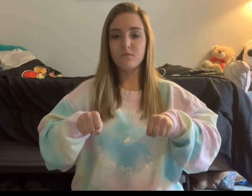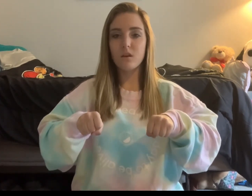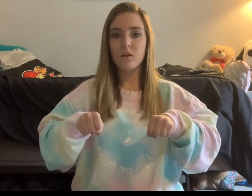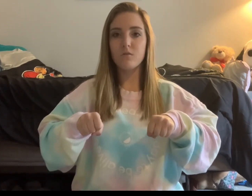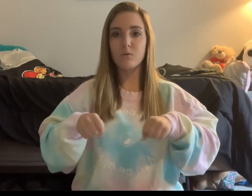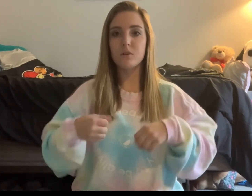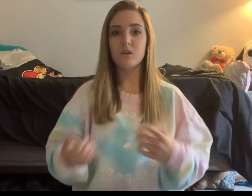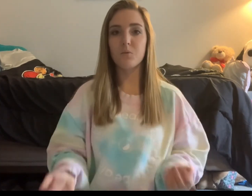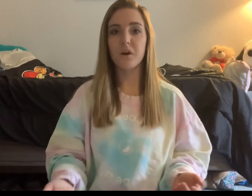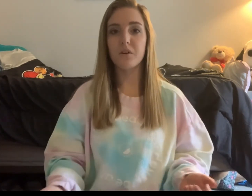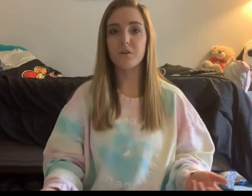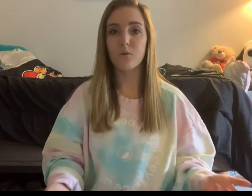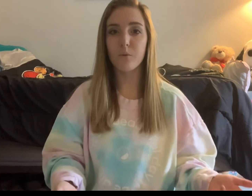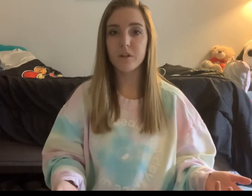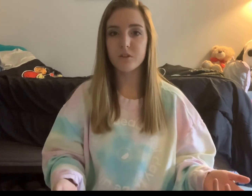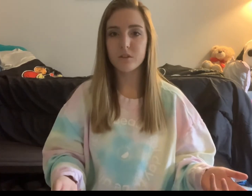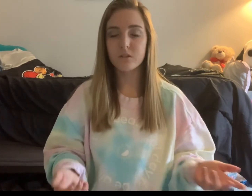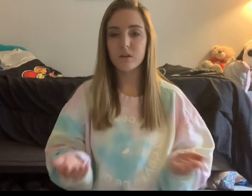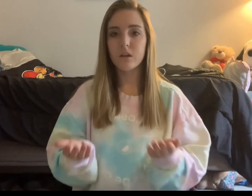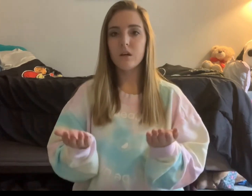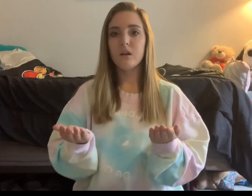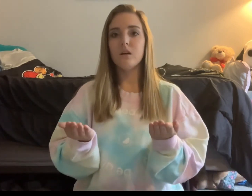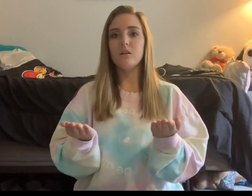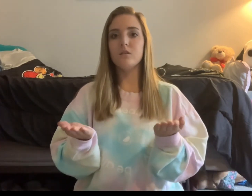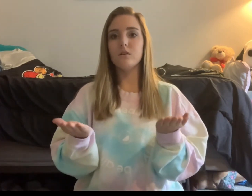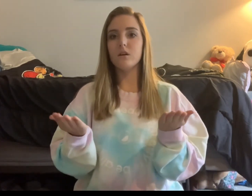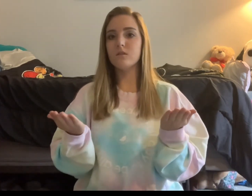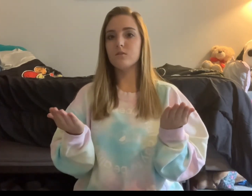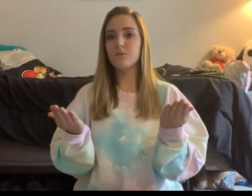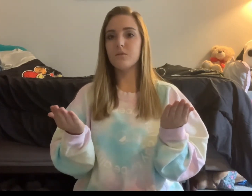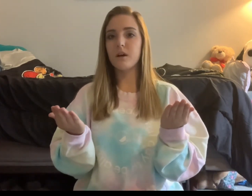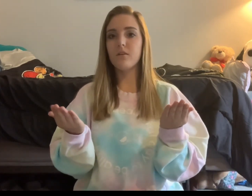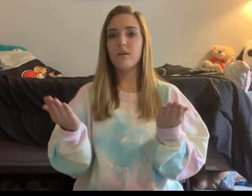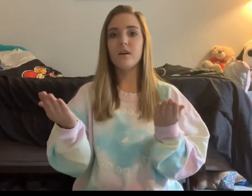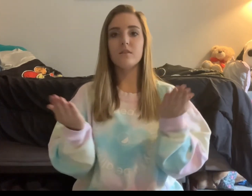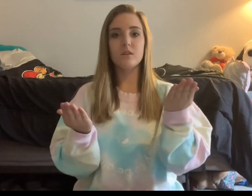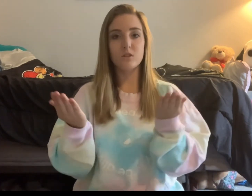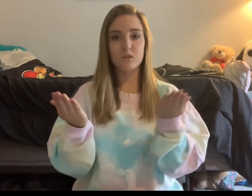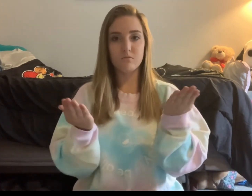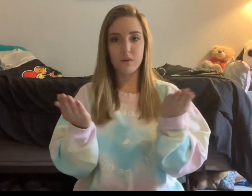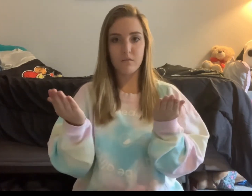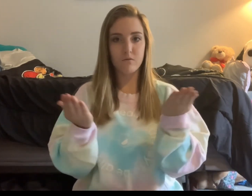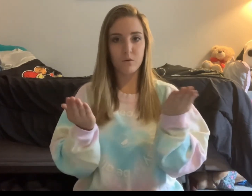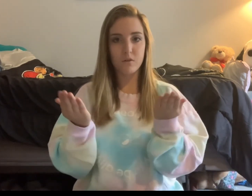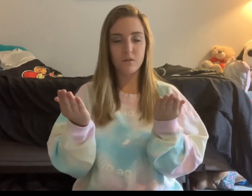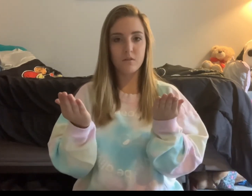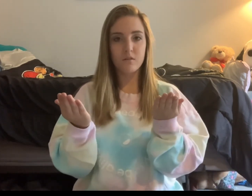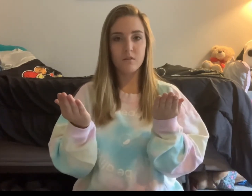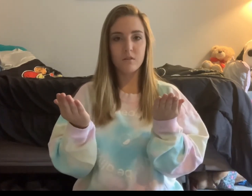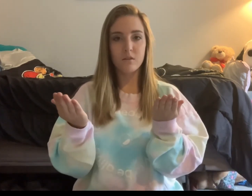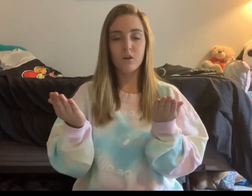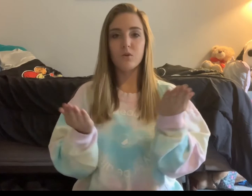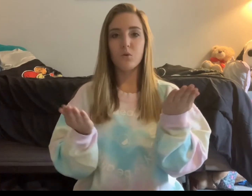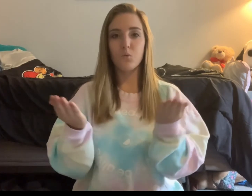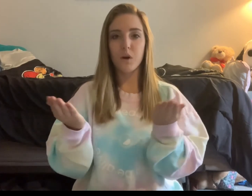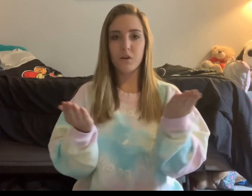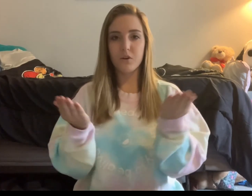If you want to say waiter or waitress, your hands are both out and they just shift back and forth. Waiter